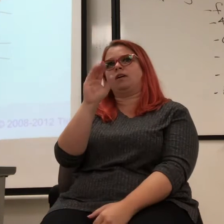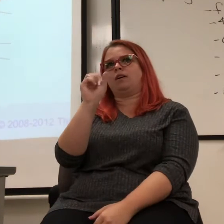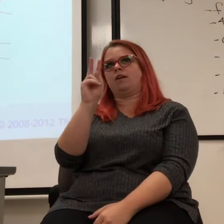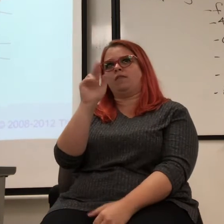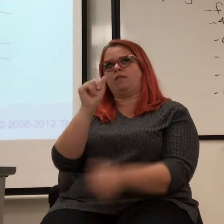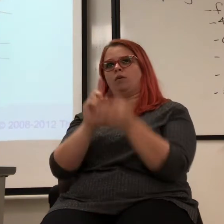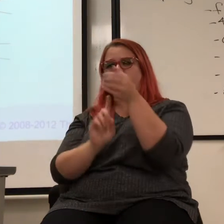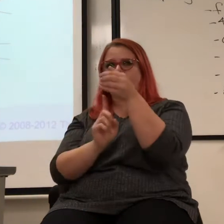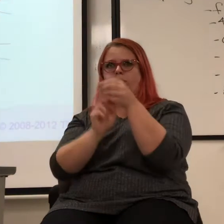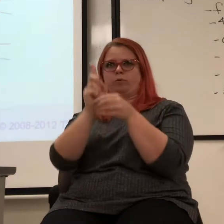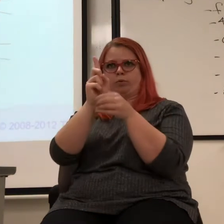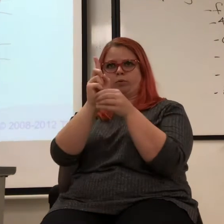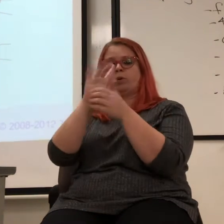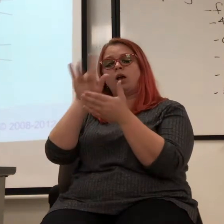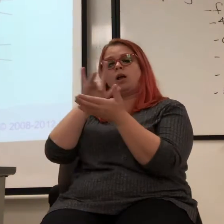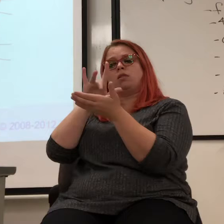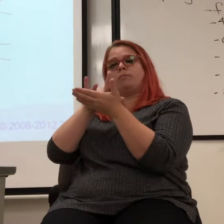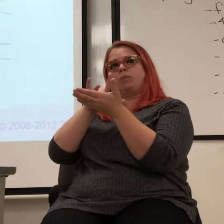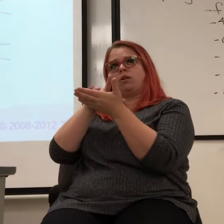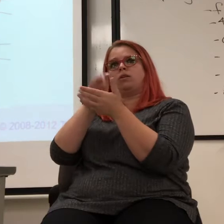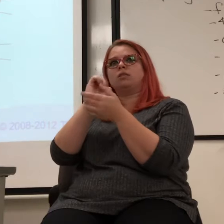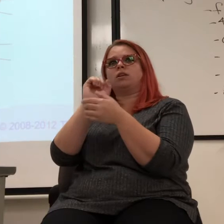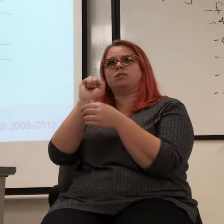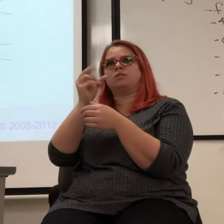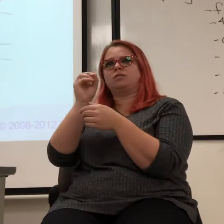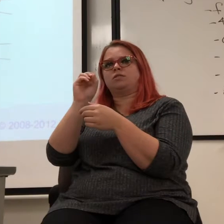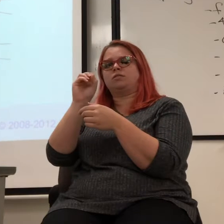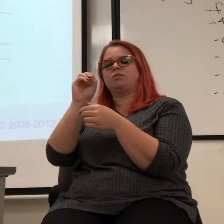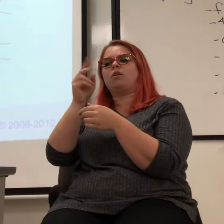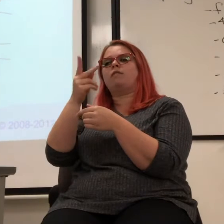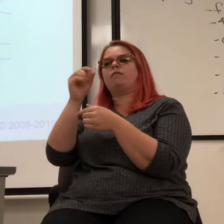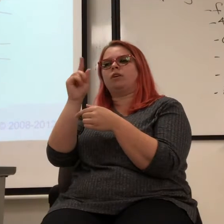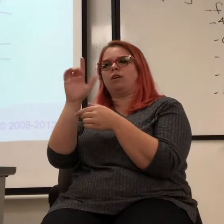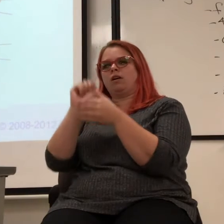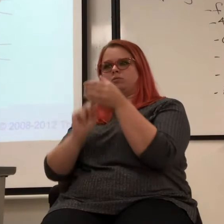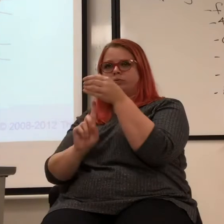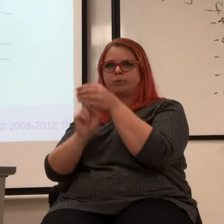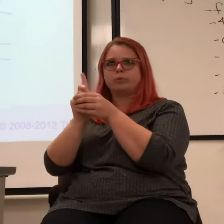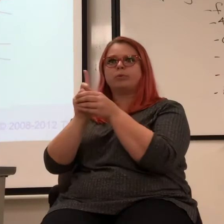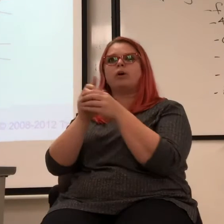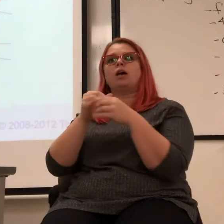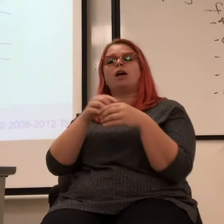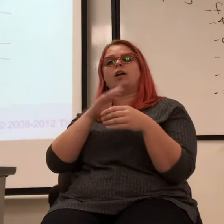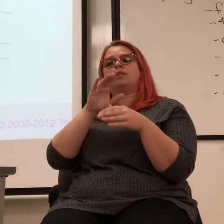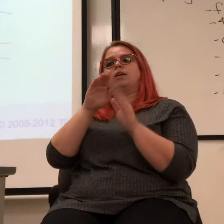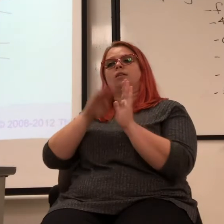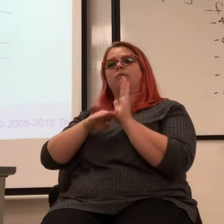the mid-level, that's esophagus, going right through there is the aorta.